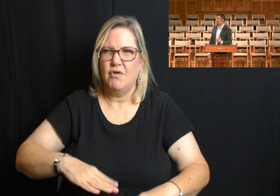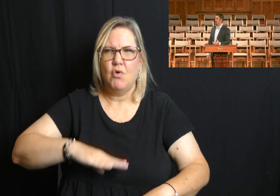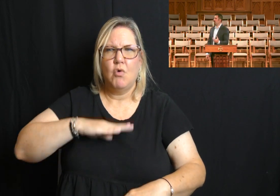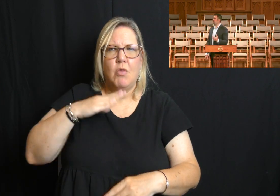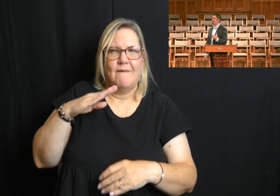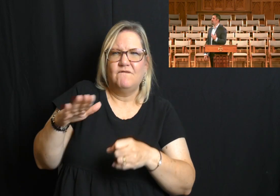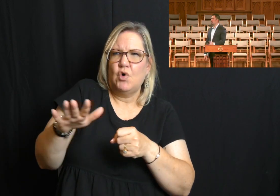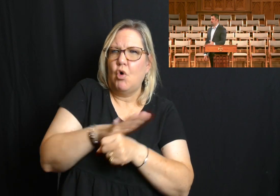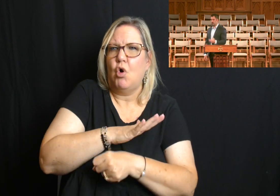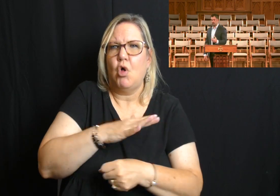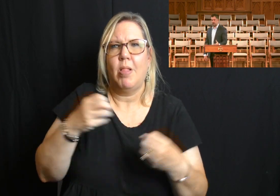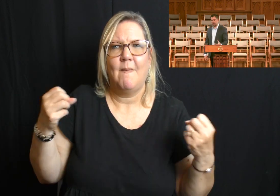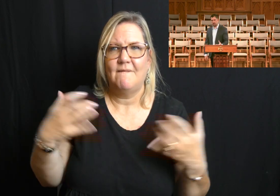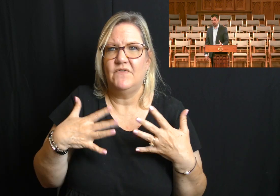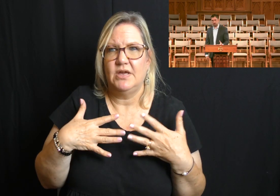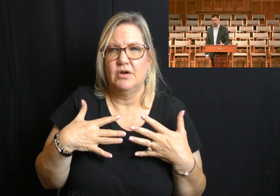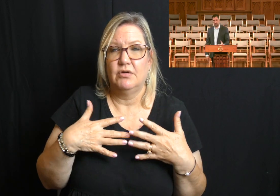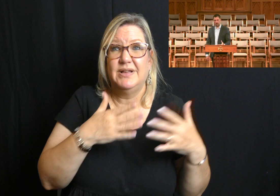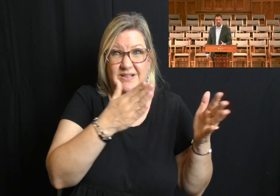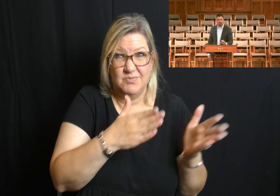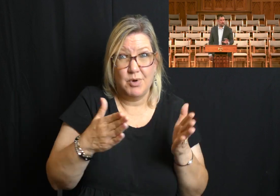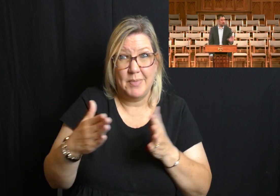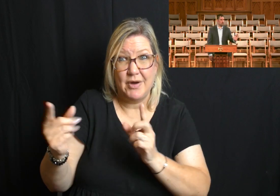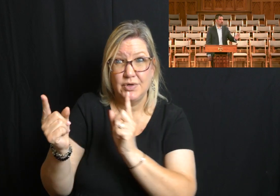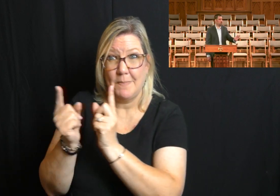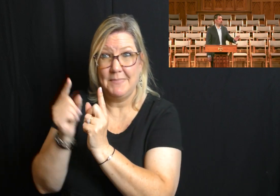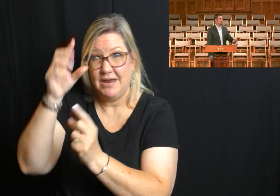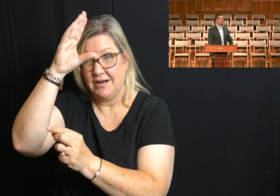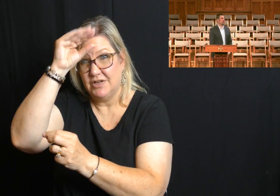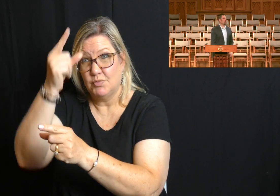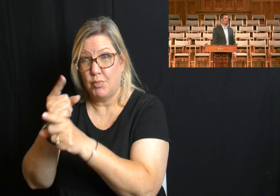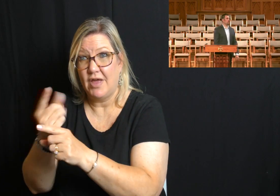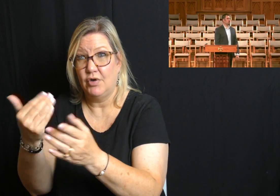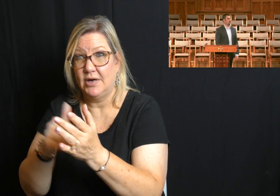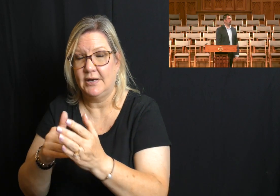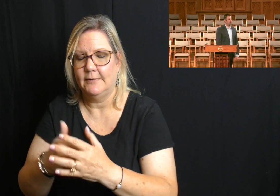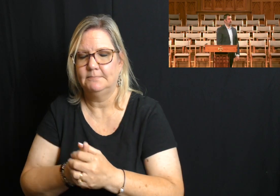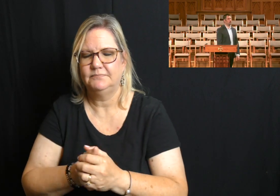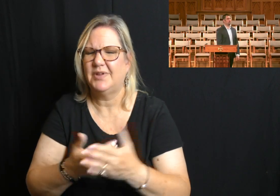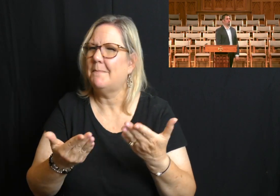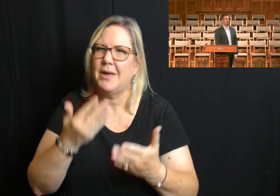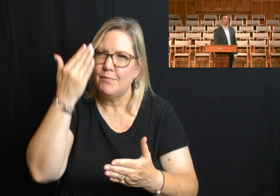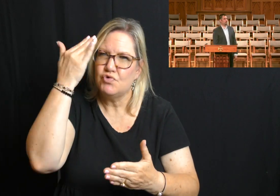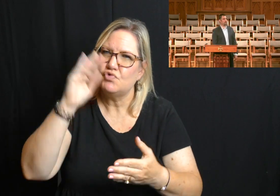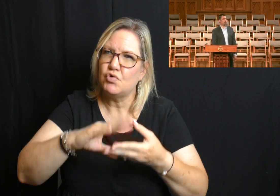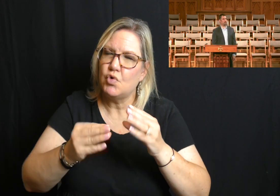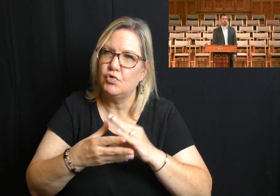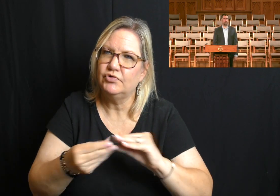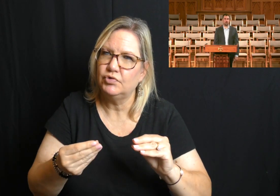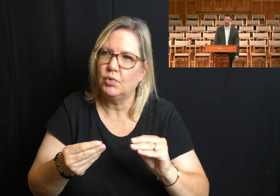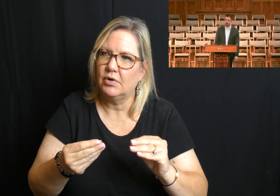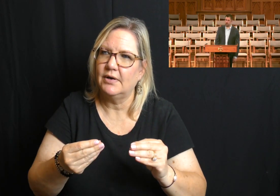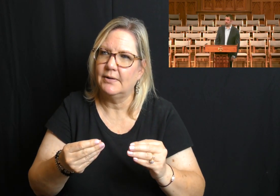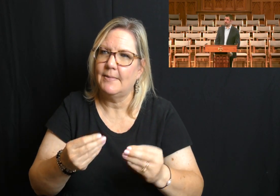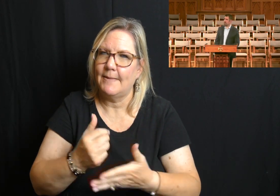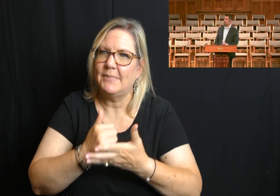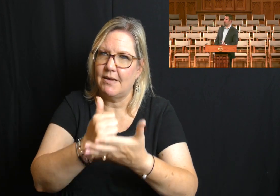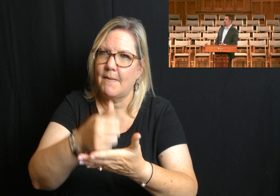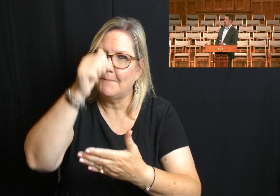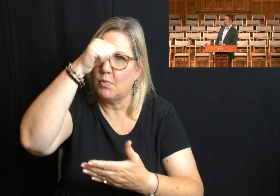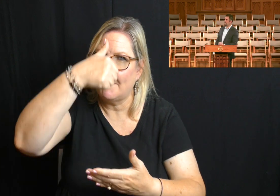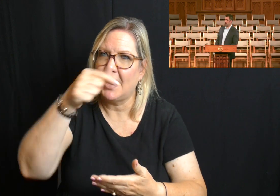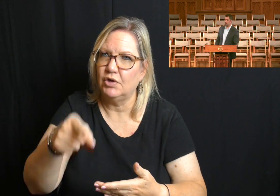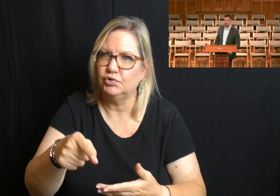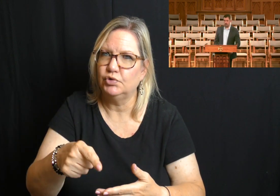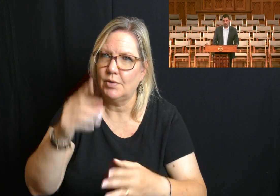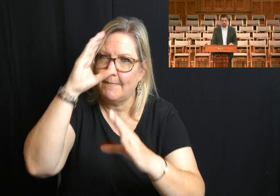he's preparing to meet his brother. In case you don't know the story, you're sitting there, it's like, I've never heard the story. Let me give you a